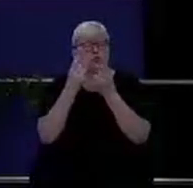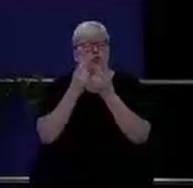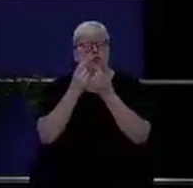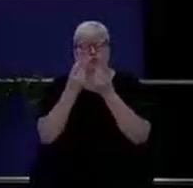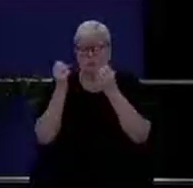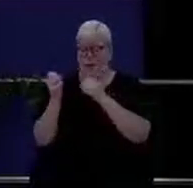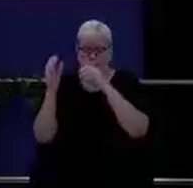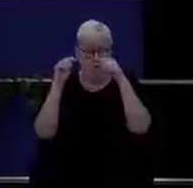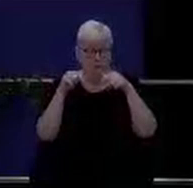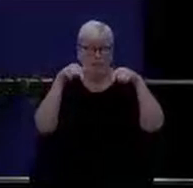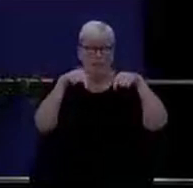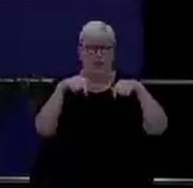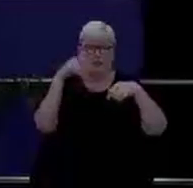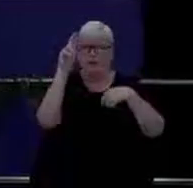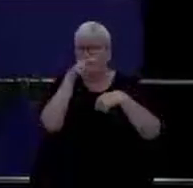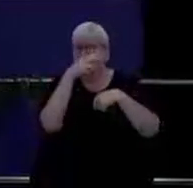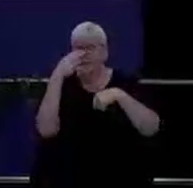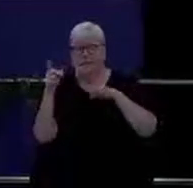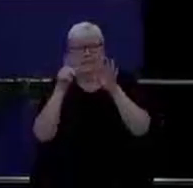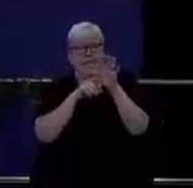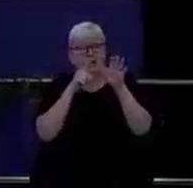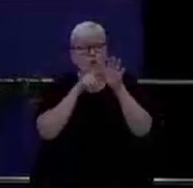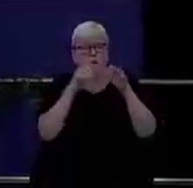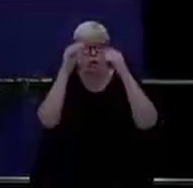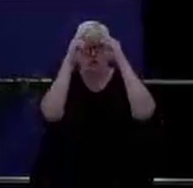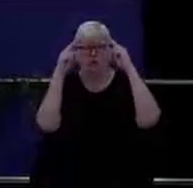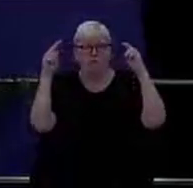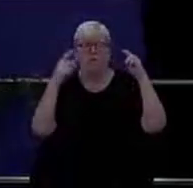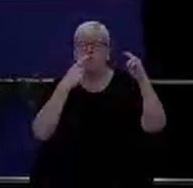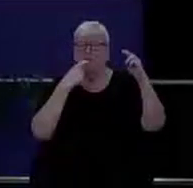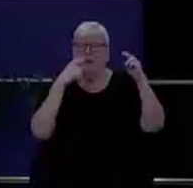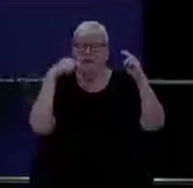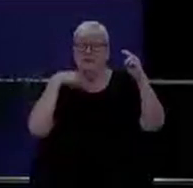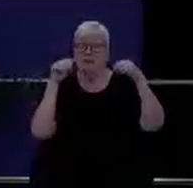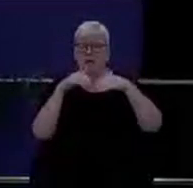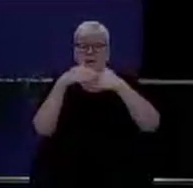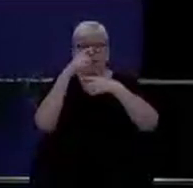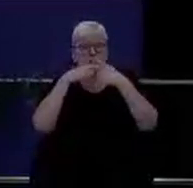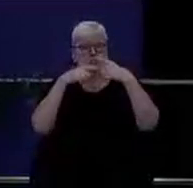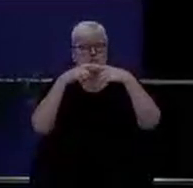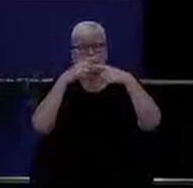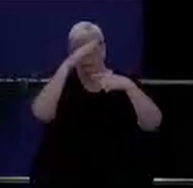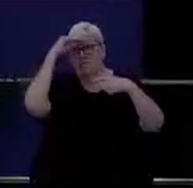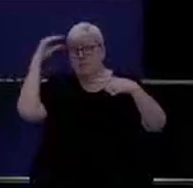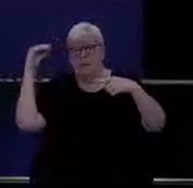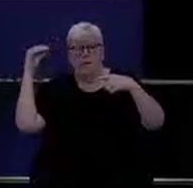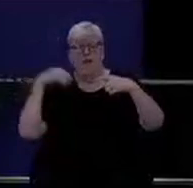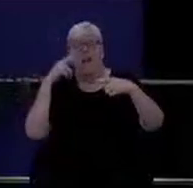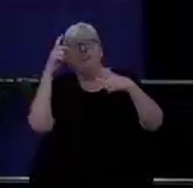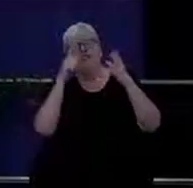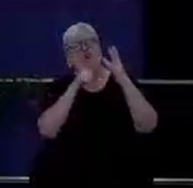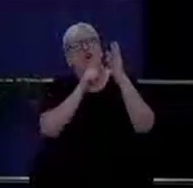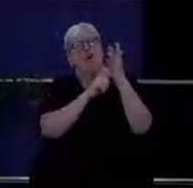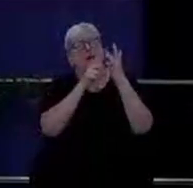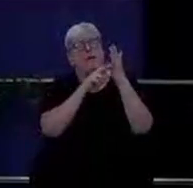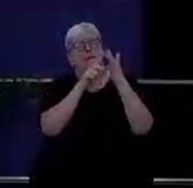here, it was painted yellow with a red roof, but one day, last summer, I saw Oliver heading towards it with that bucket